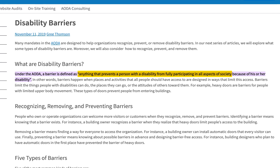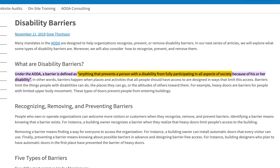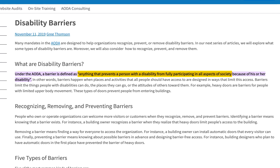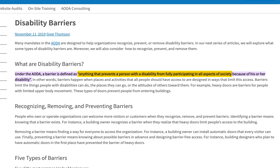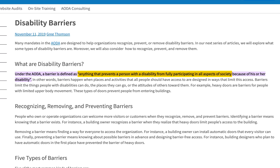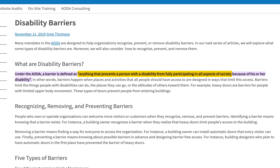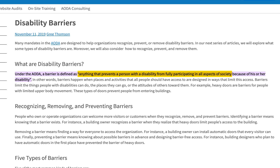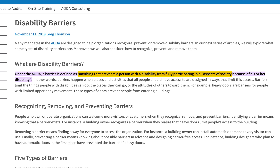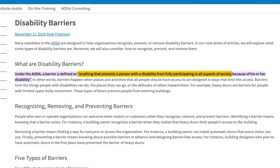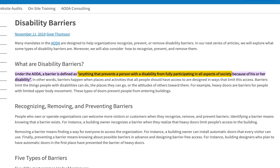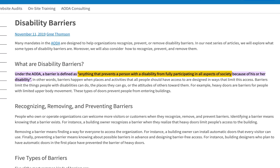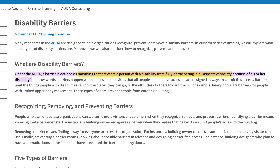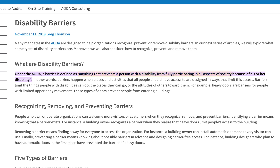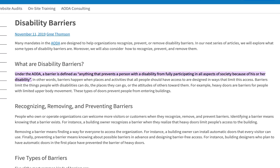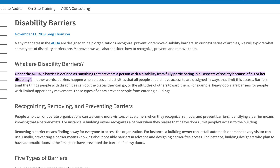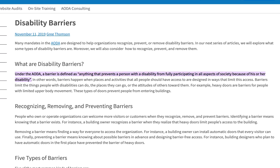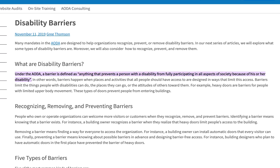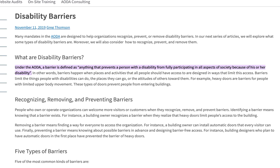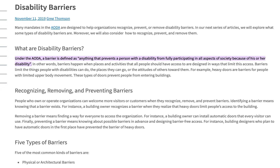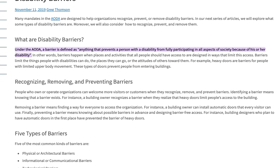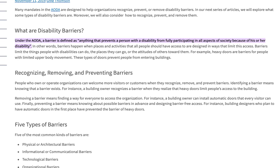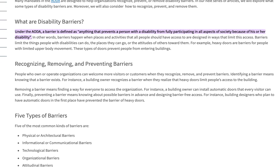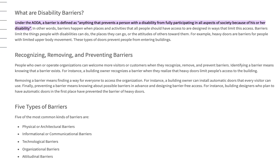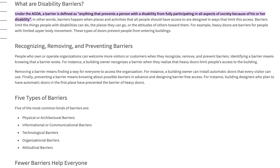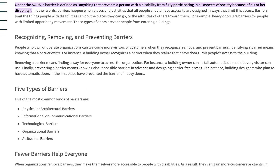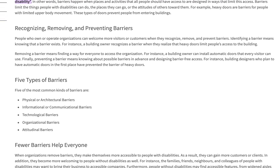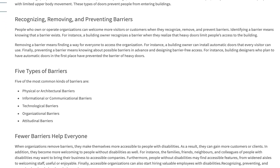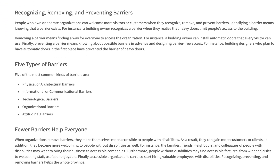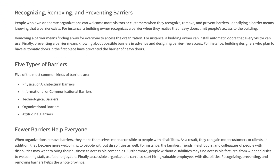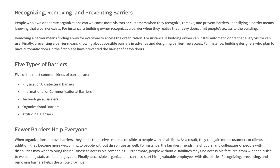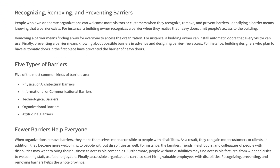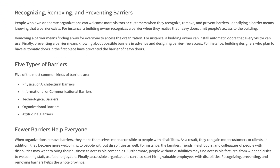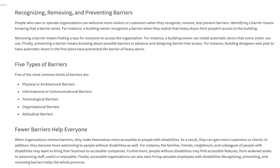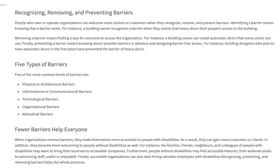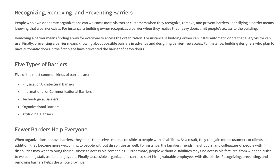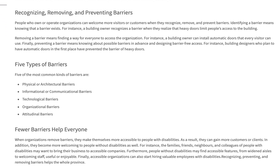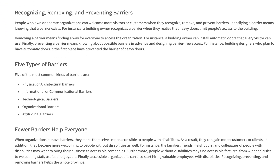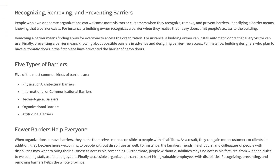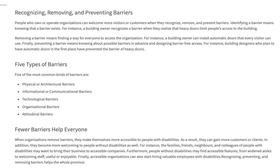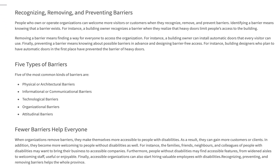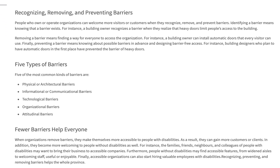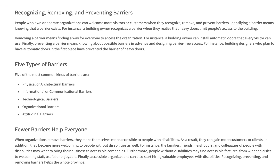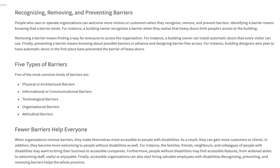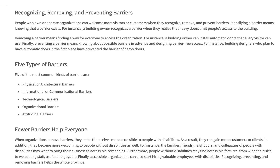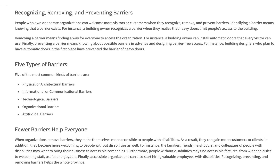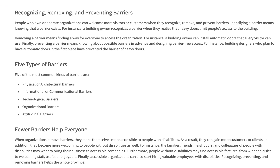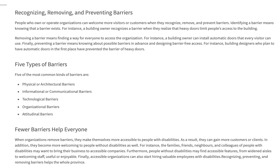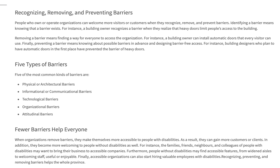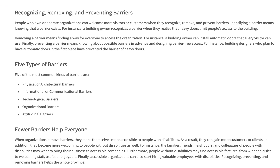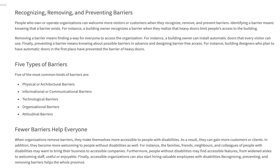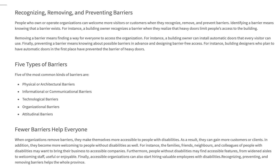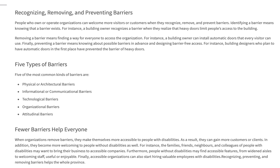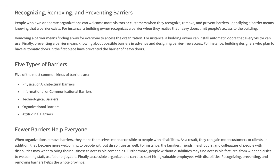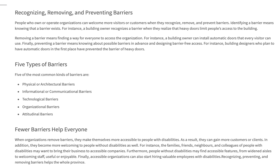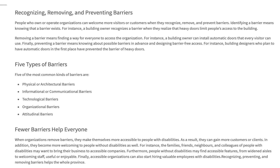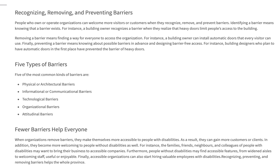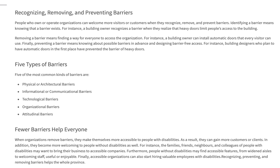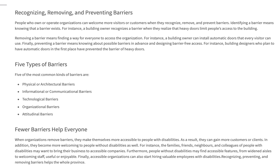And it goes on to talk about what that includes. And here's some of the things that it